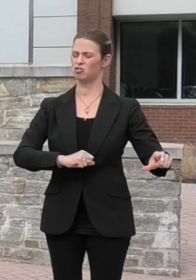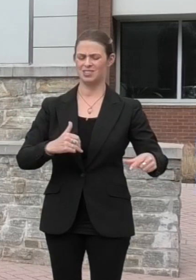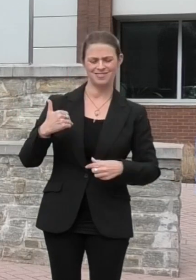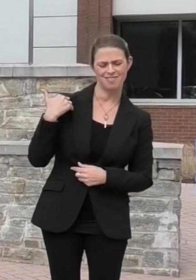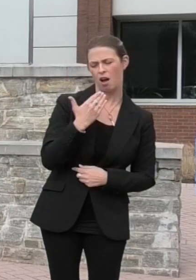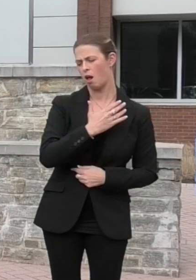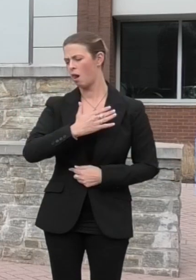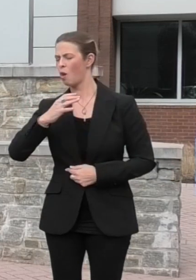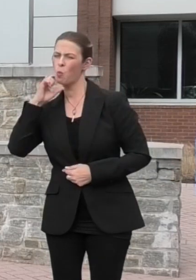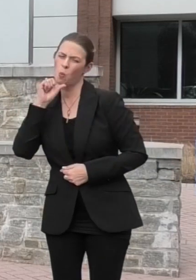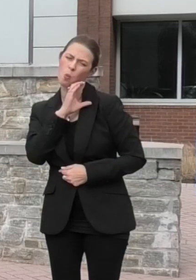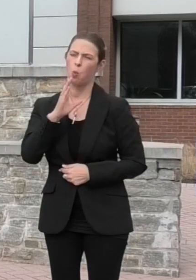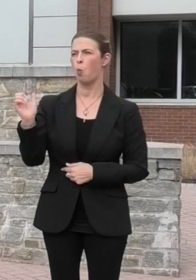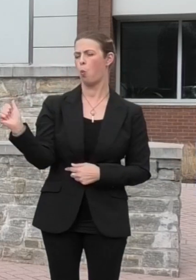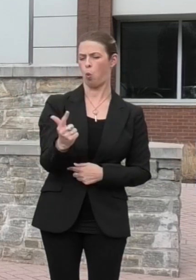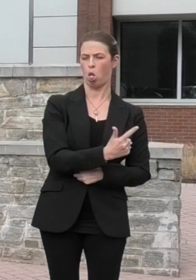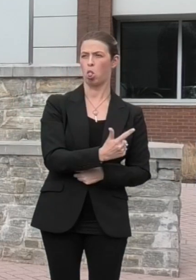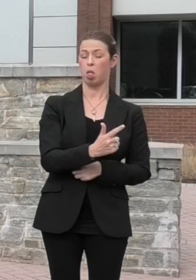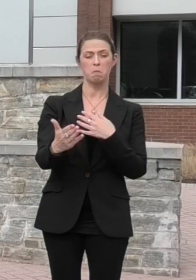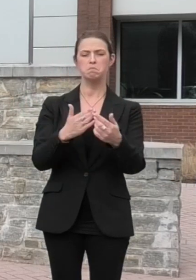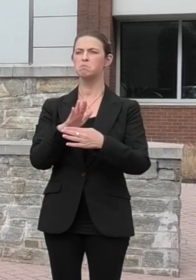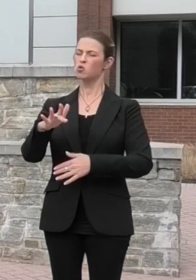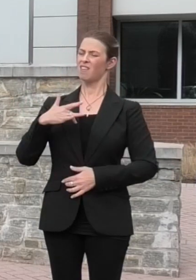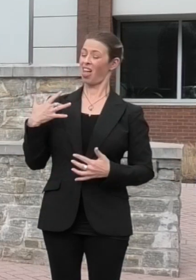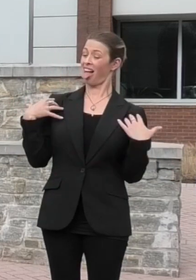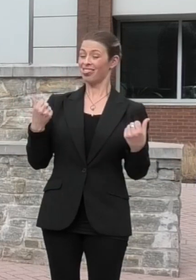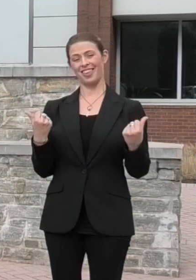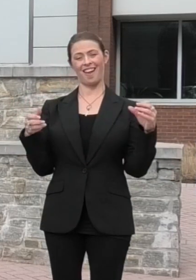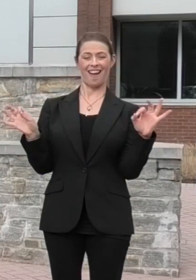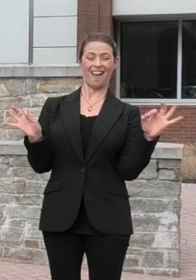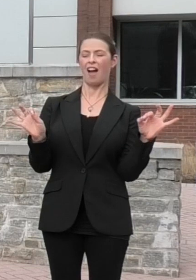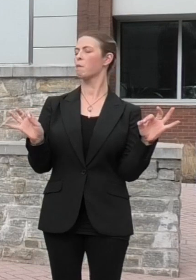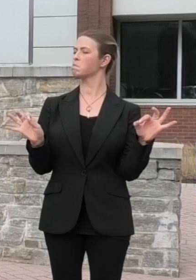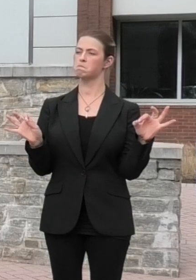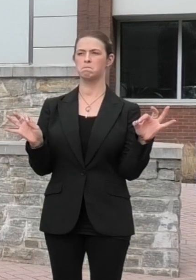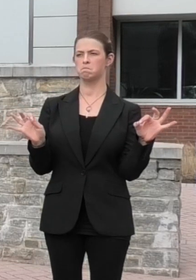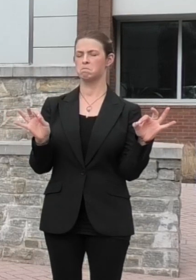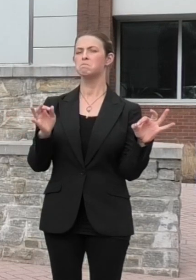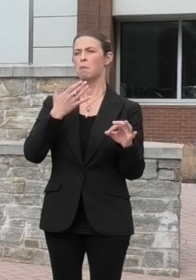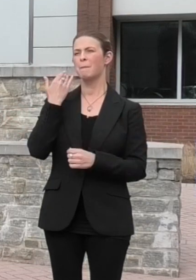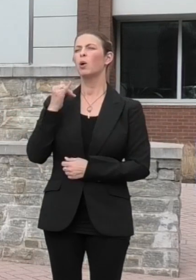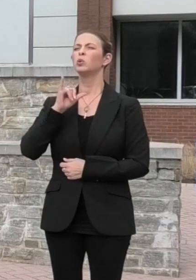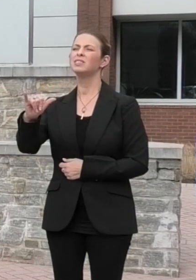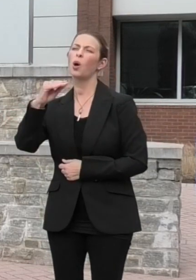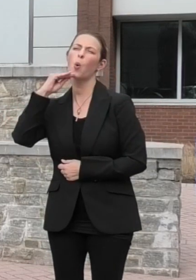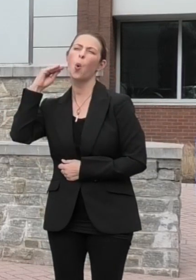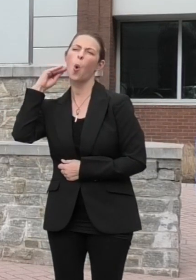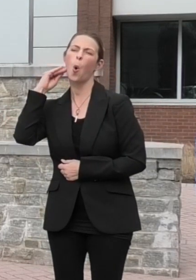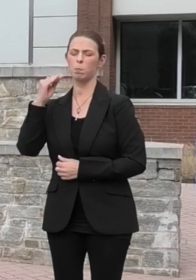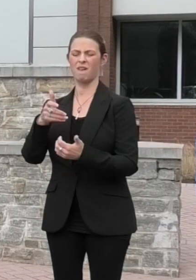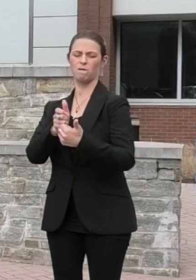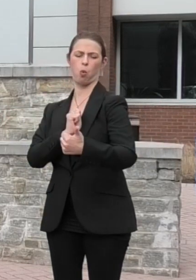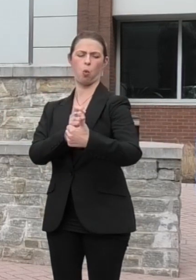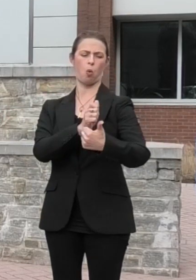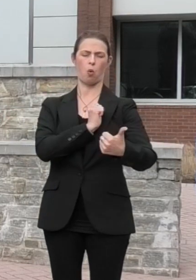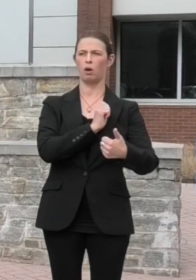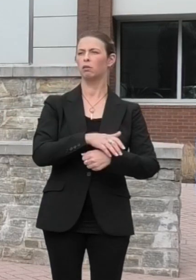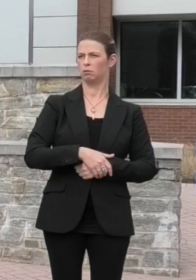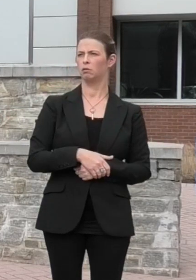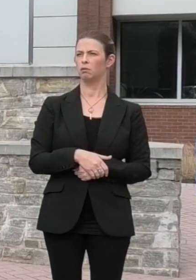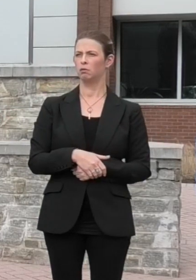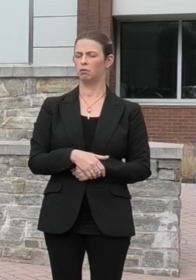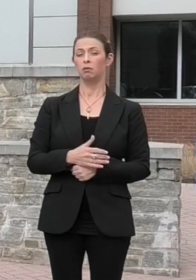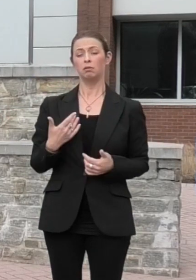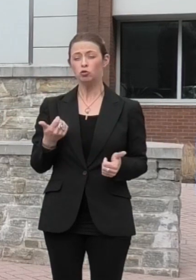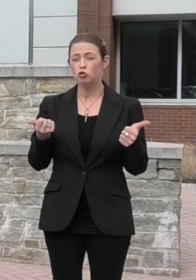you think that you're healthy, stay home as much as possible. We have taken unprecedented steps to slow